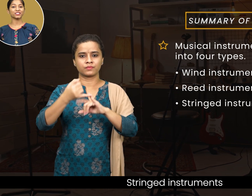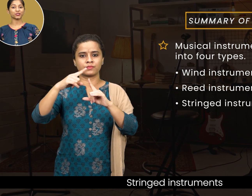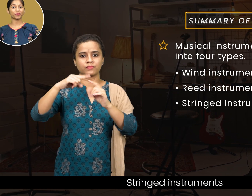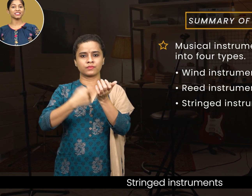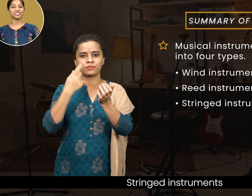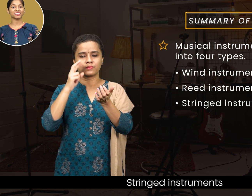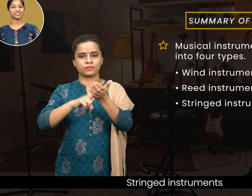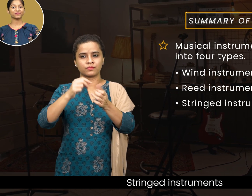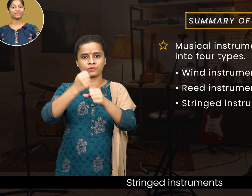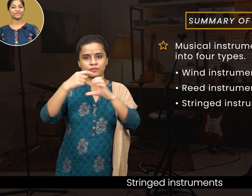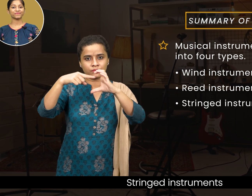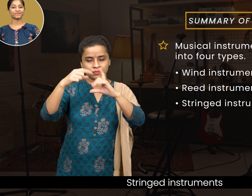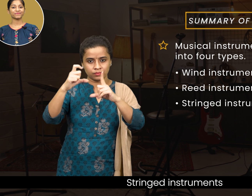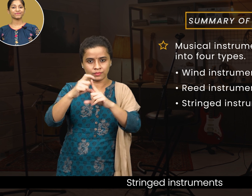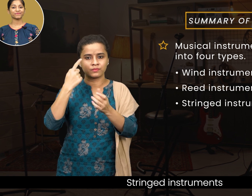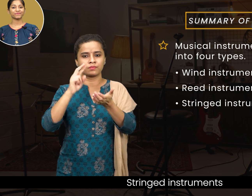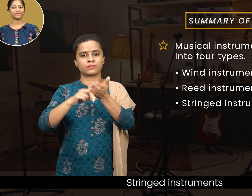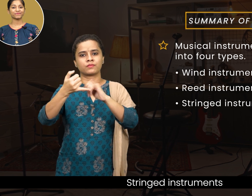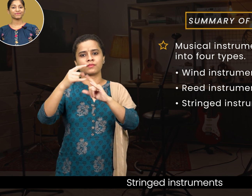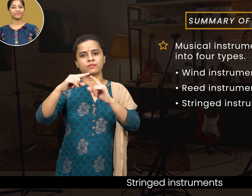stringed instruments,